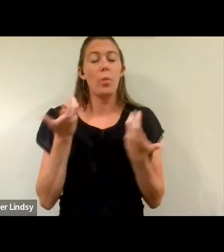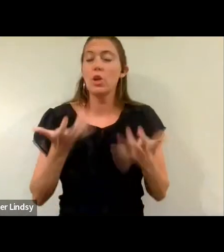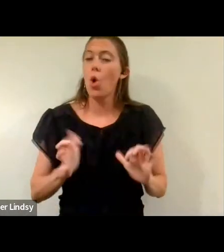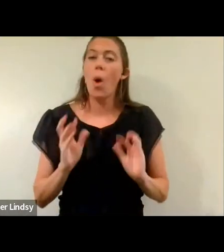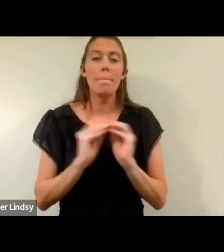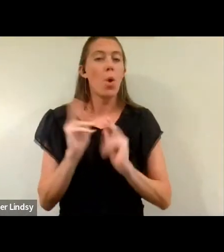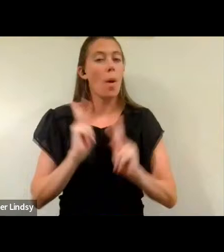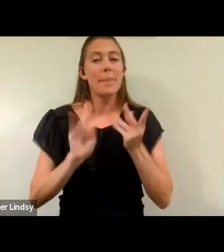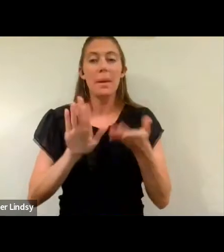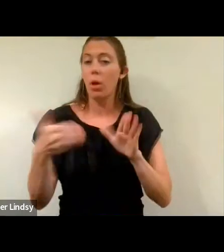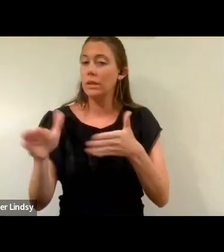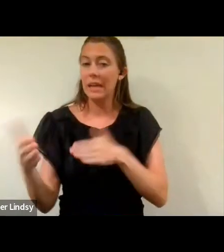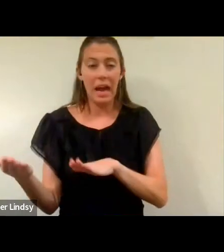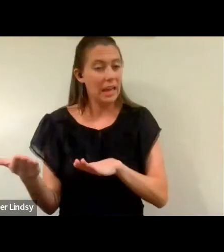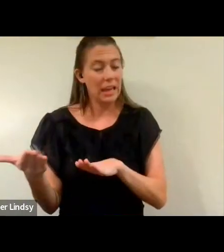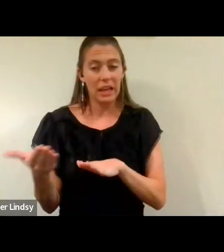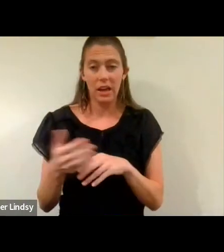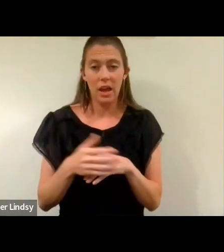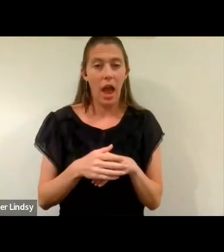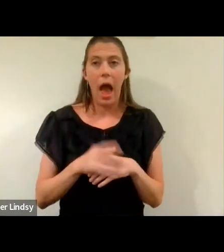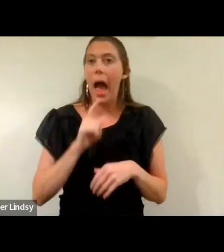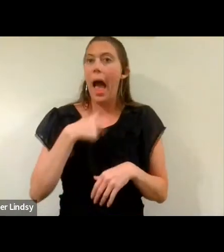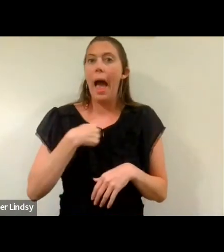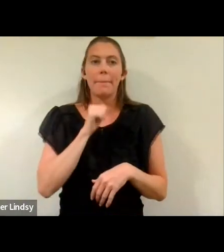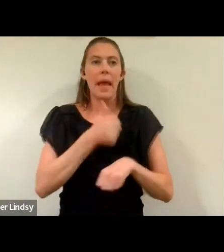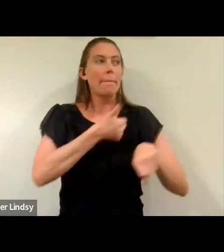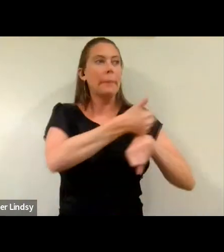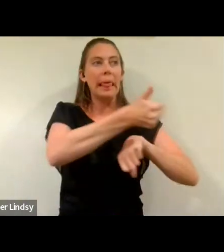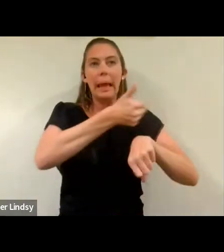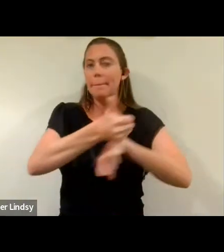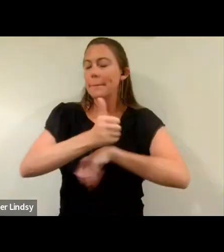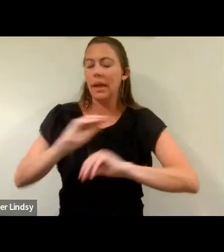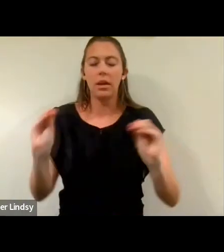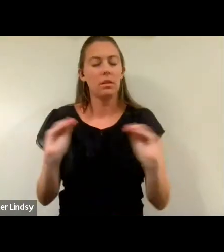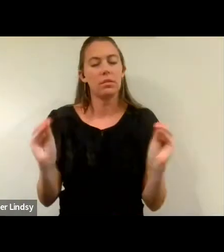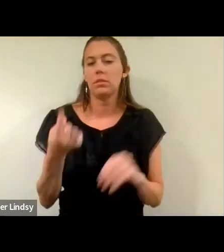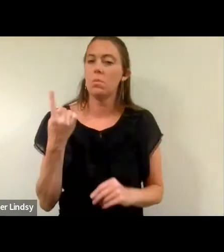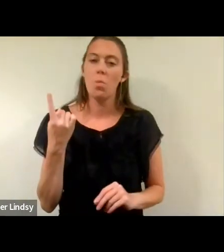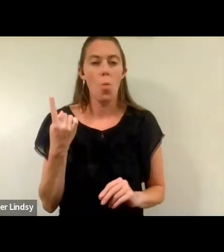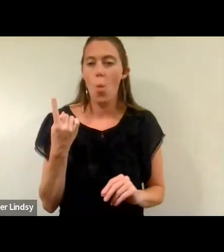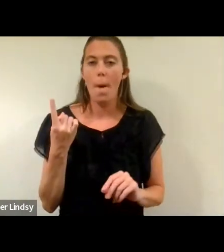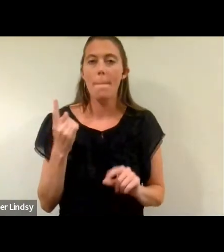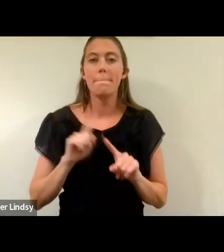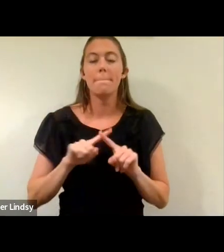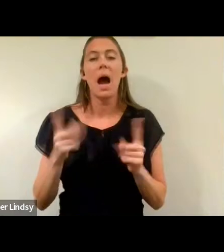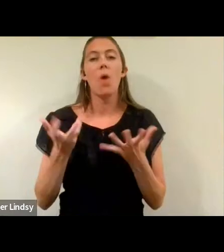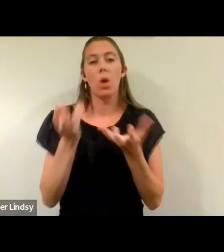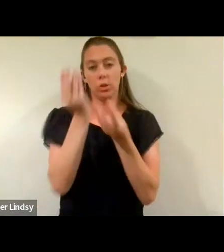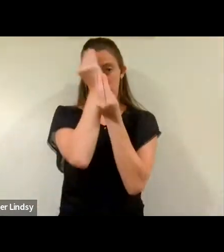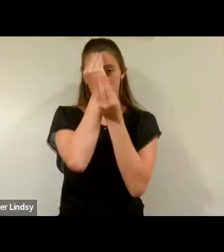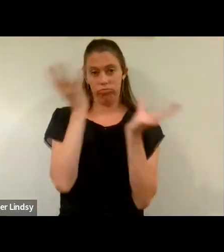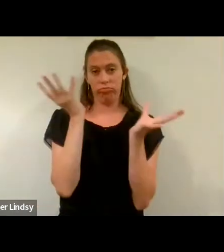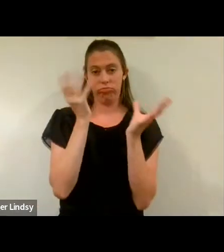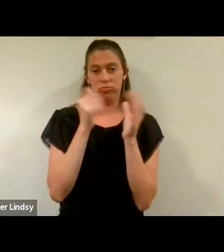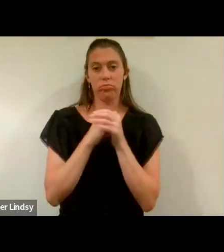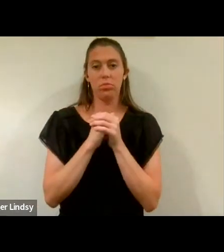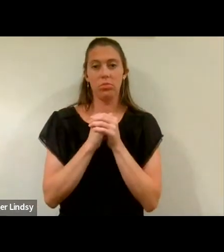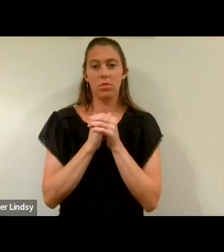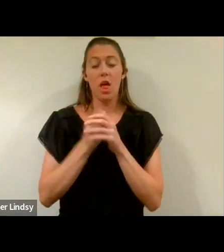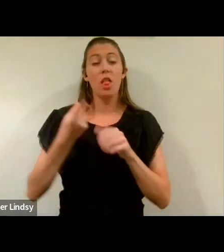Mr. Hodge, you need to hear that now the church that we are utilizing has